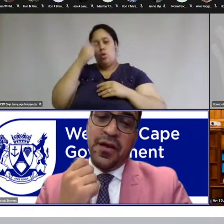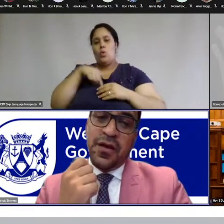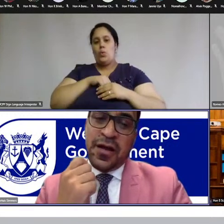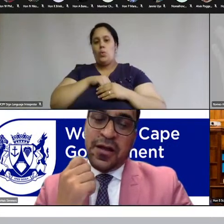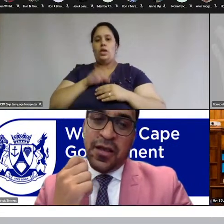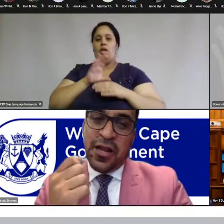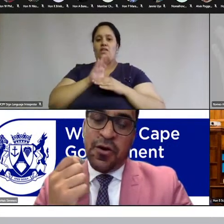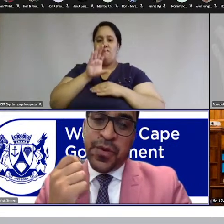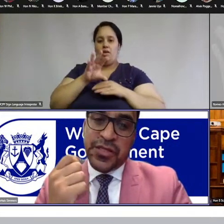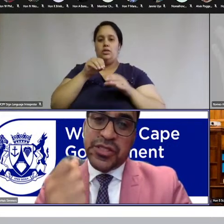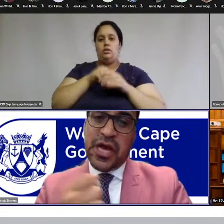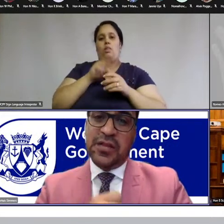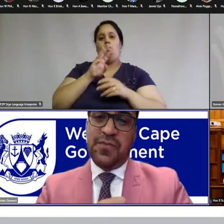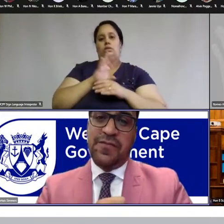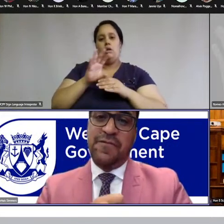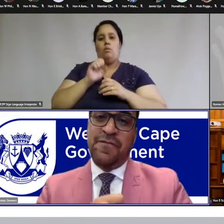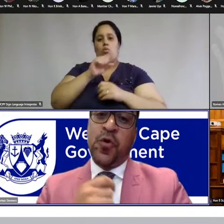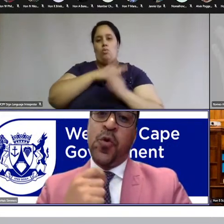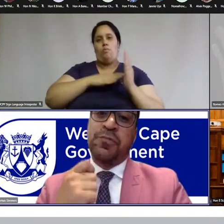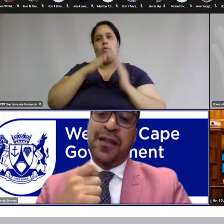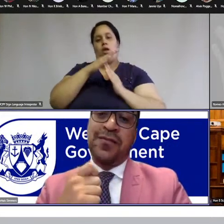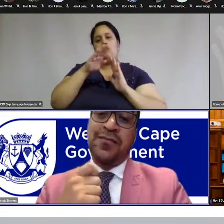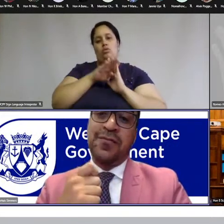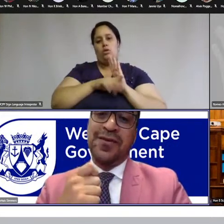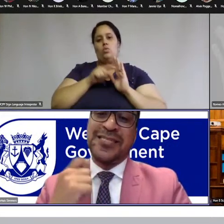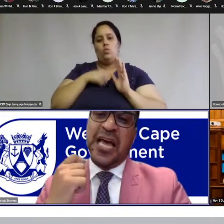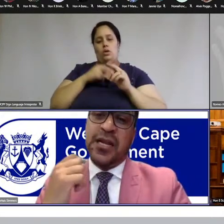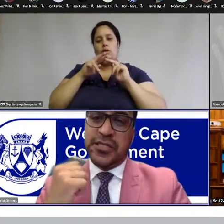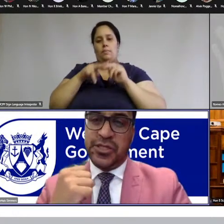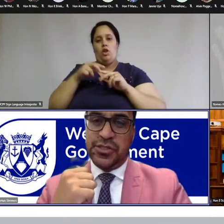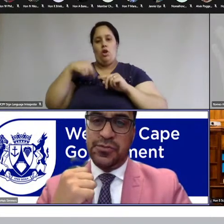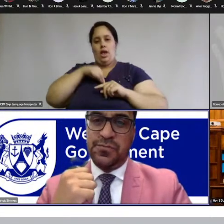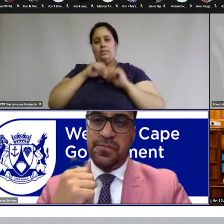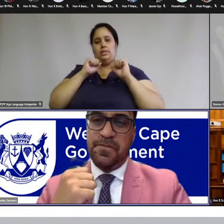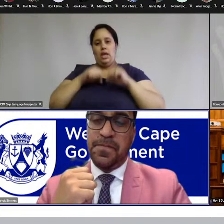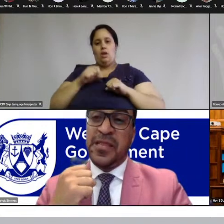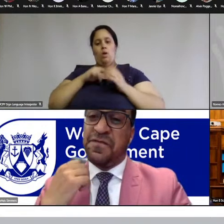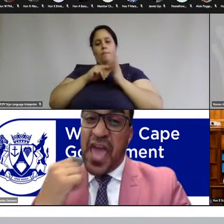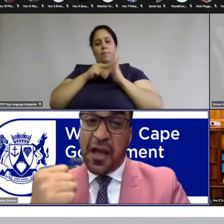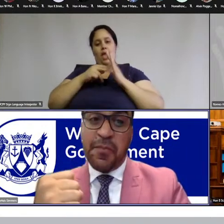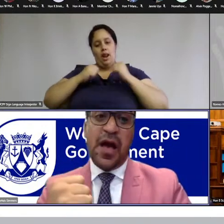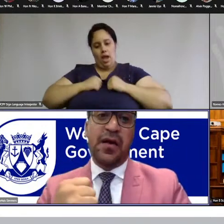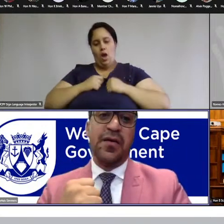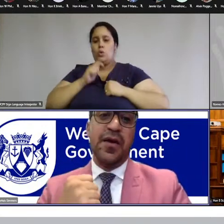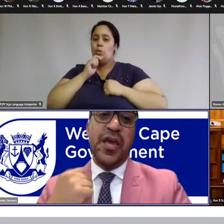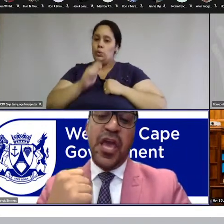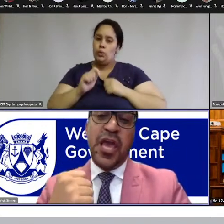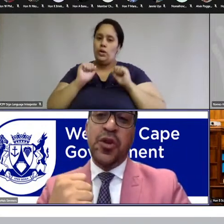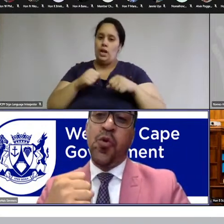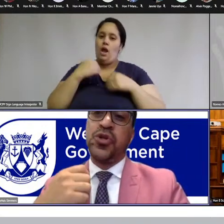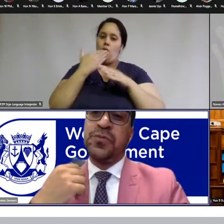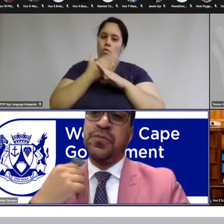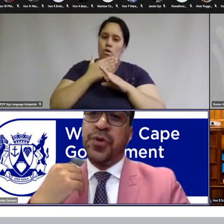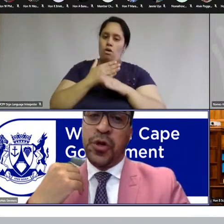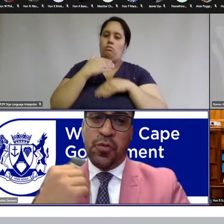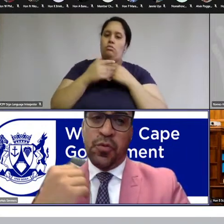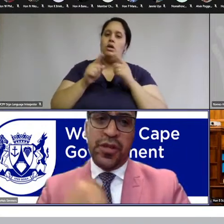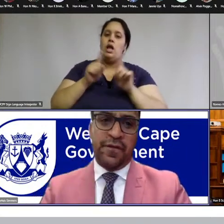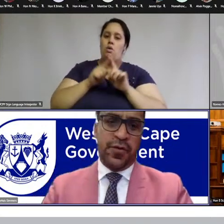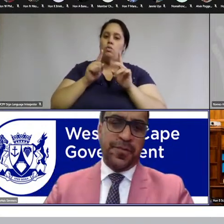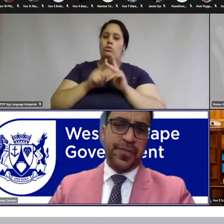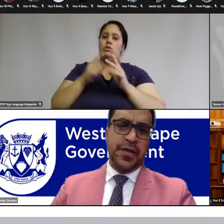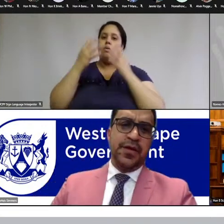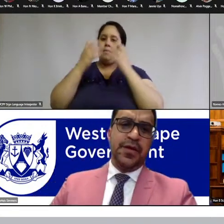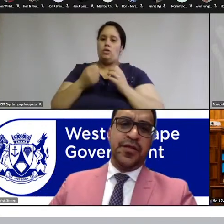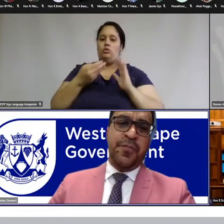regering julle op kan staatmaak, want ons plan is realisties. Dit is werkbaar en ons begroot